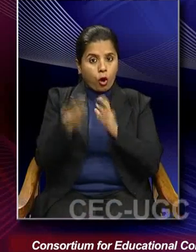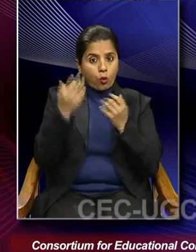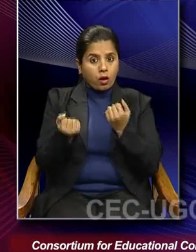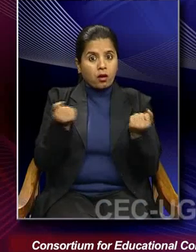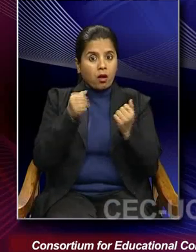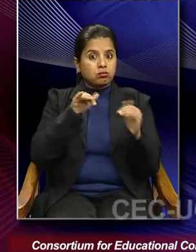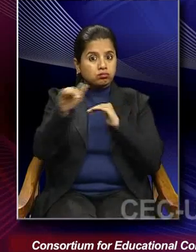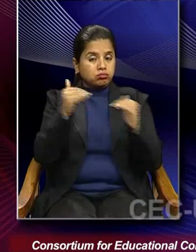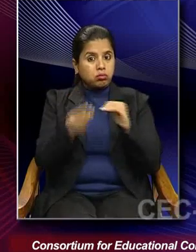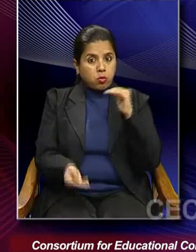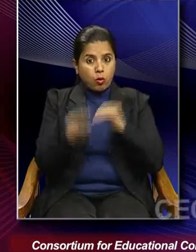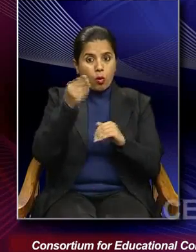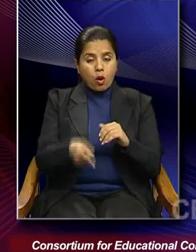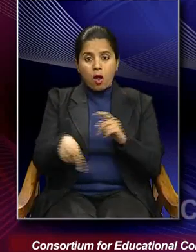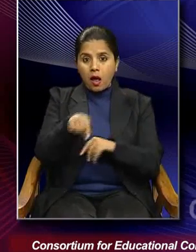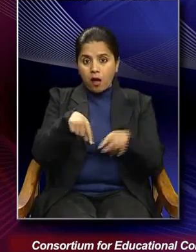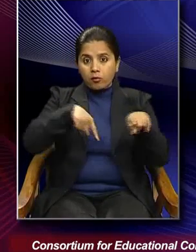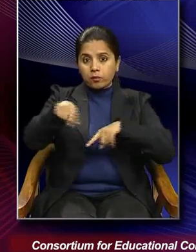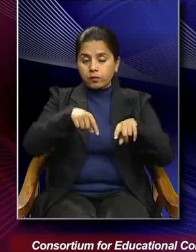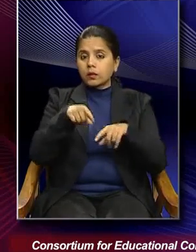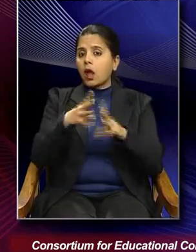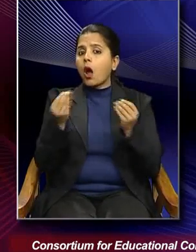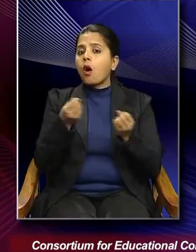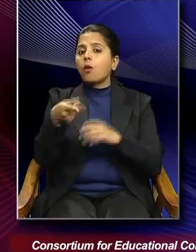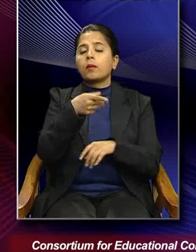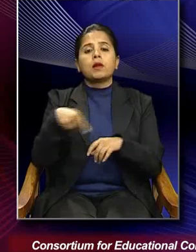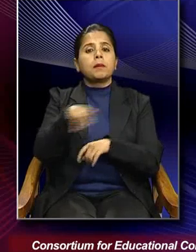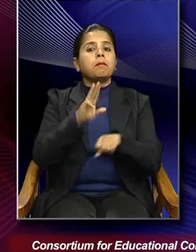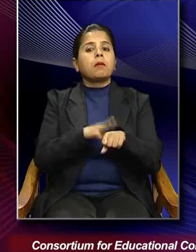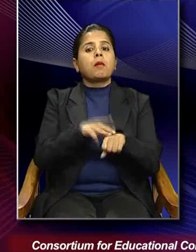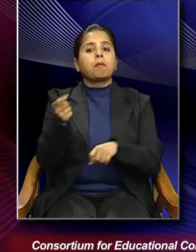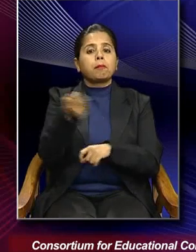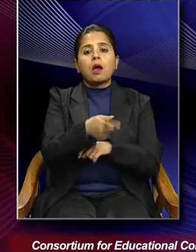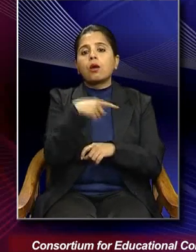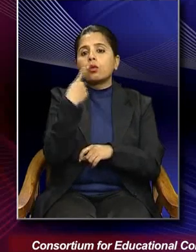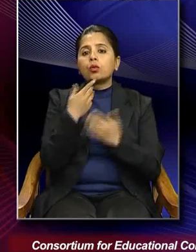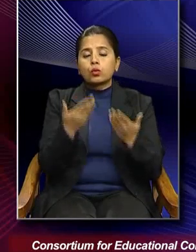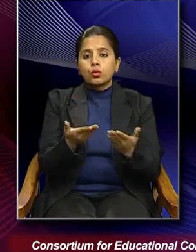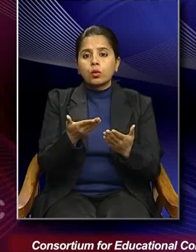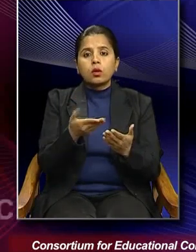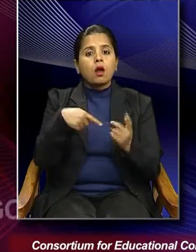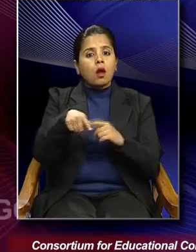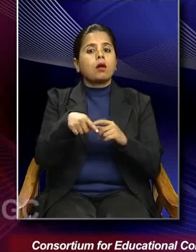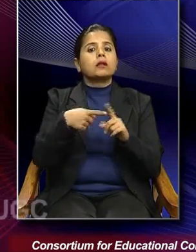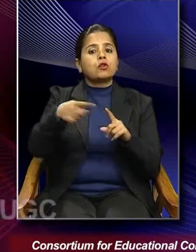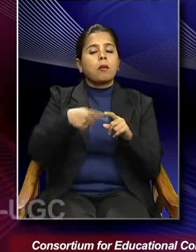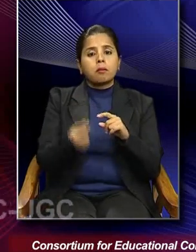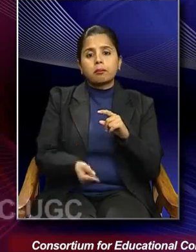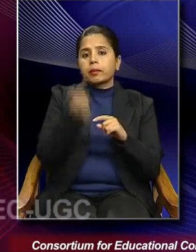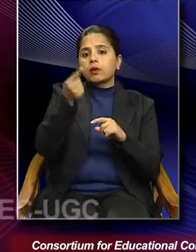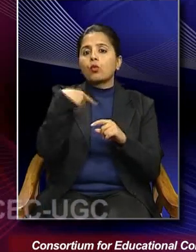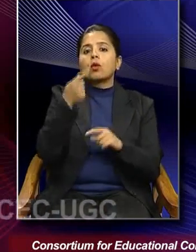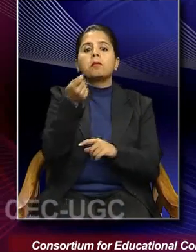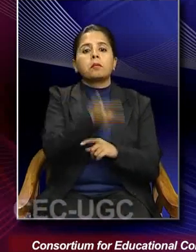transportation cost, how many members in your society are going to pay for it, increased transportation cost?